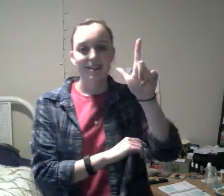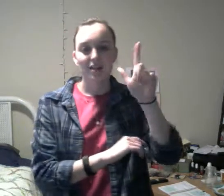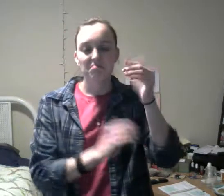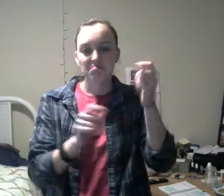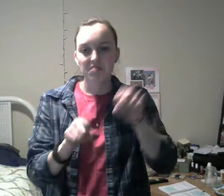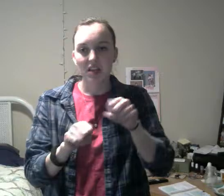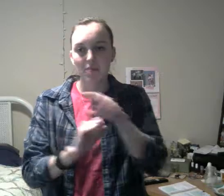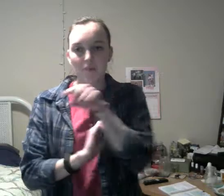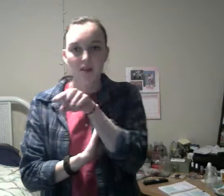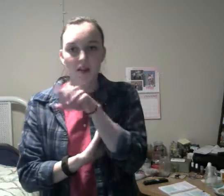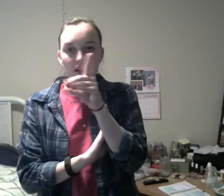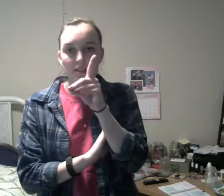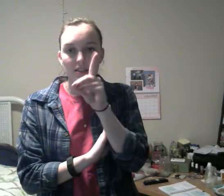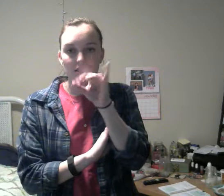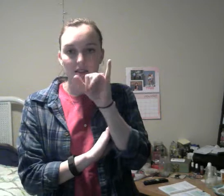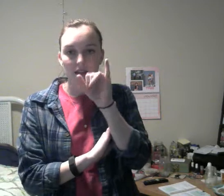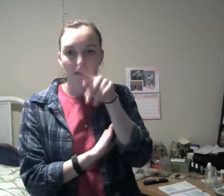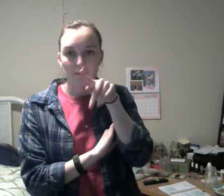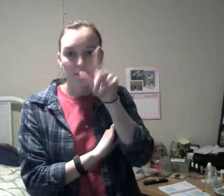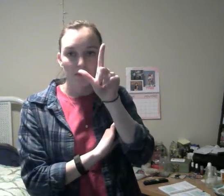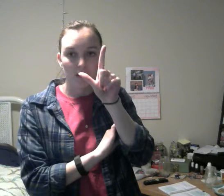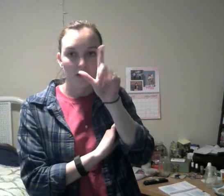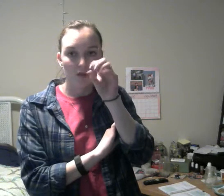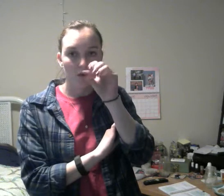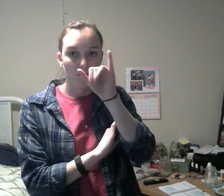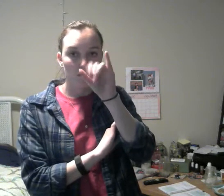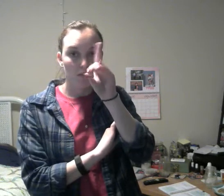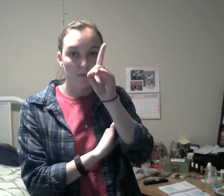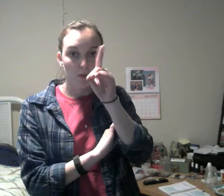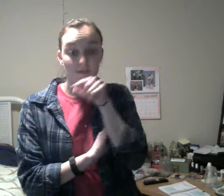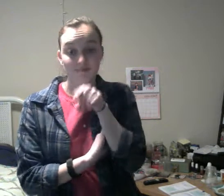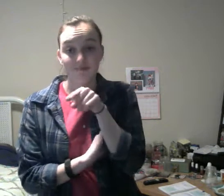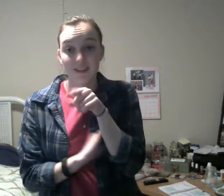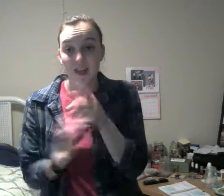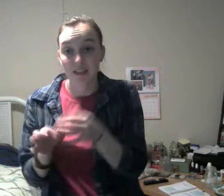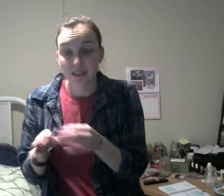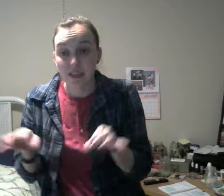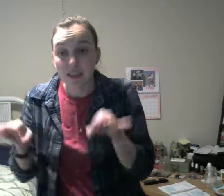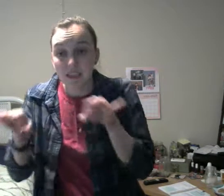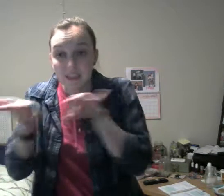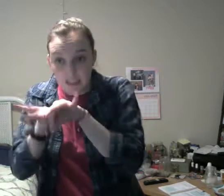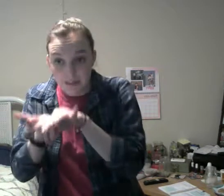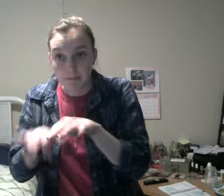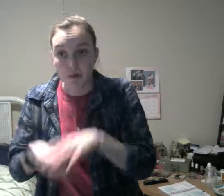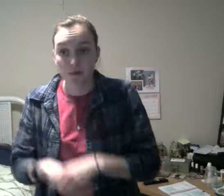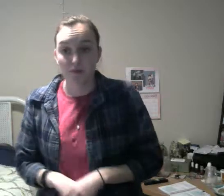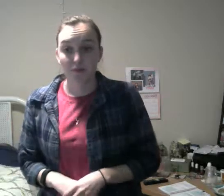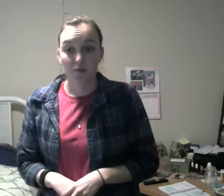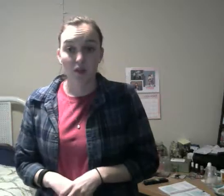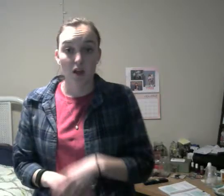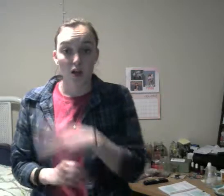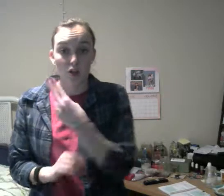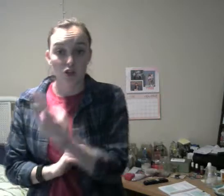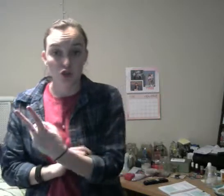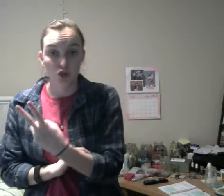complete sets of genetic material. And so this is the most simple diploid cell that I could possibly draw. So 2N, and that just stands